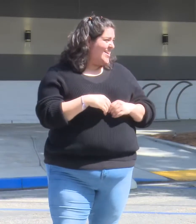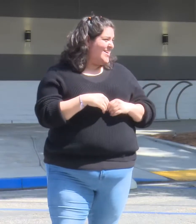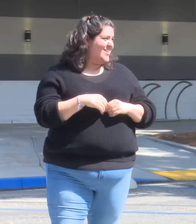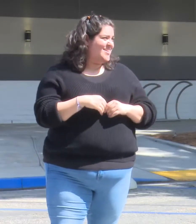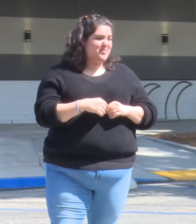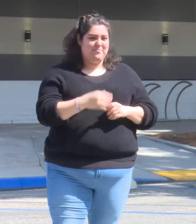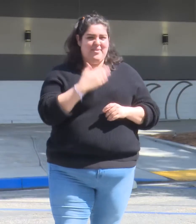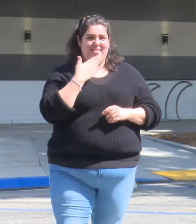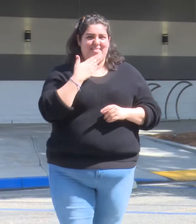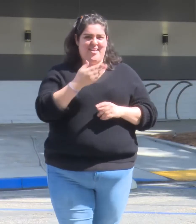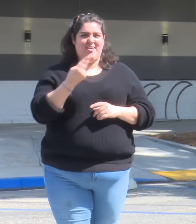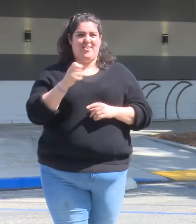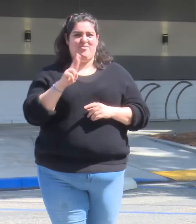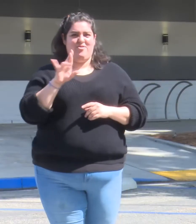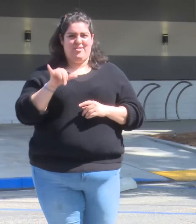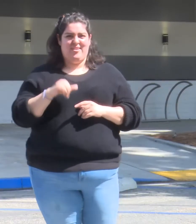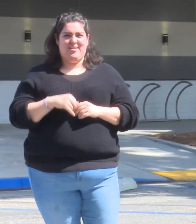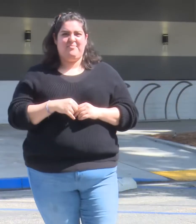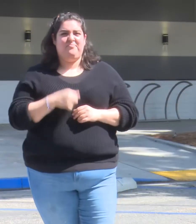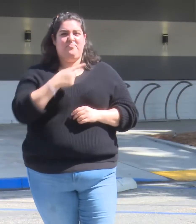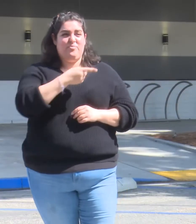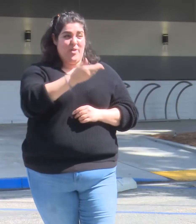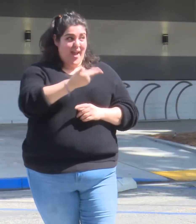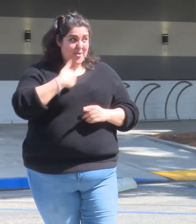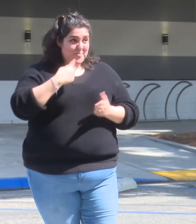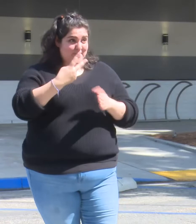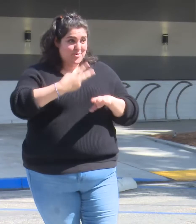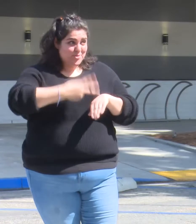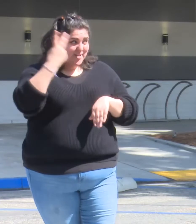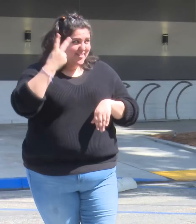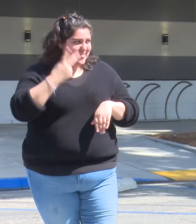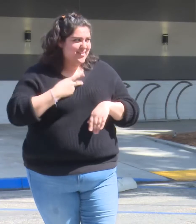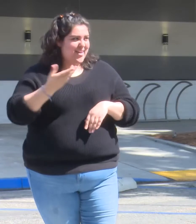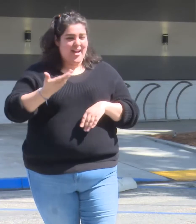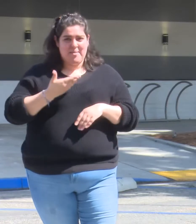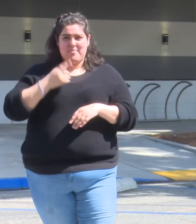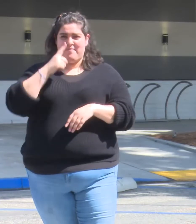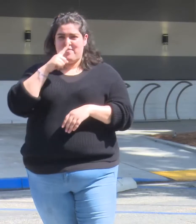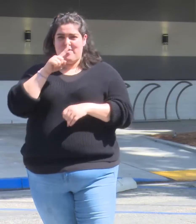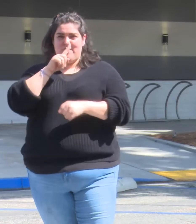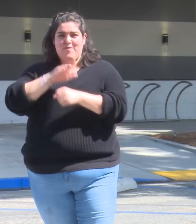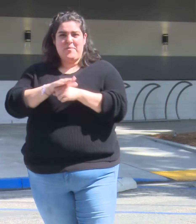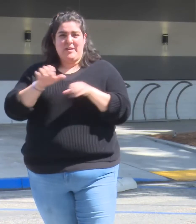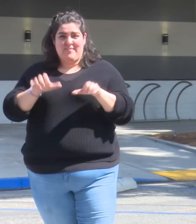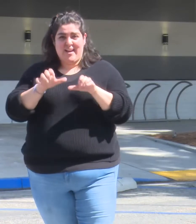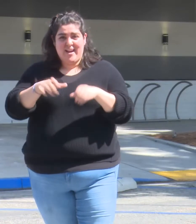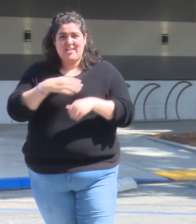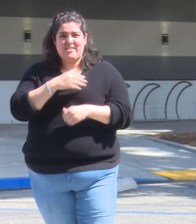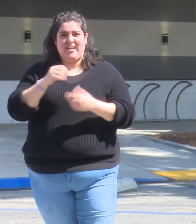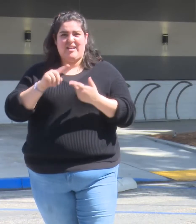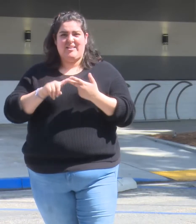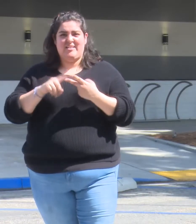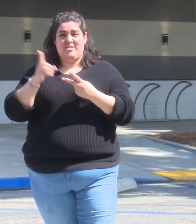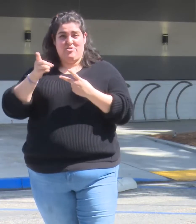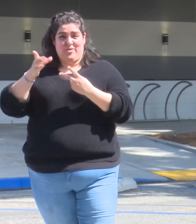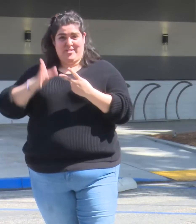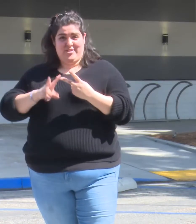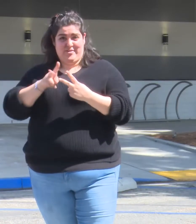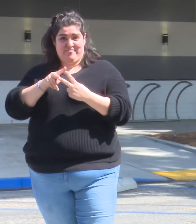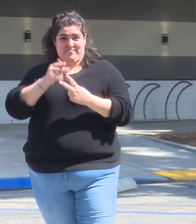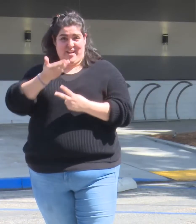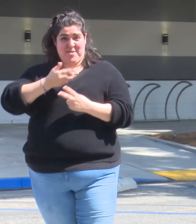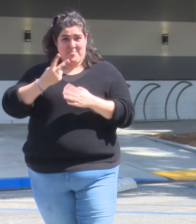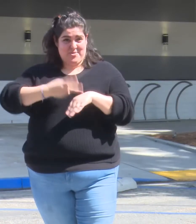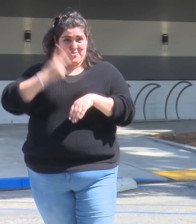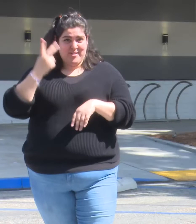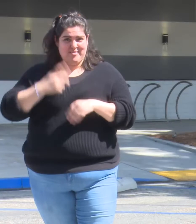And thank you, Henry. You hired me twice. You hired me in the Office of Affirmative Action, and then you hired me as director. The